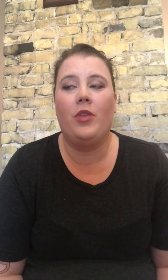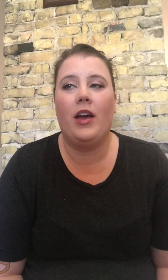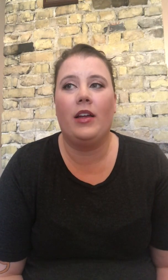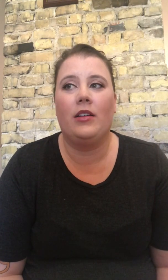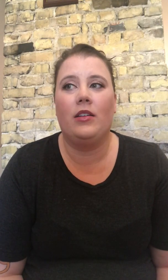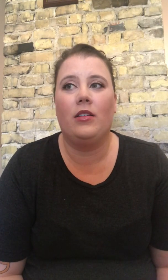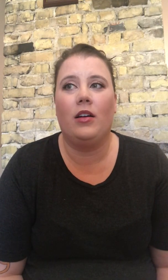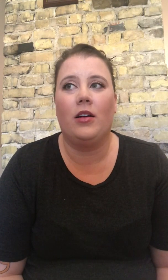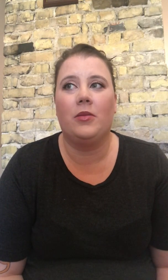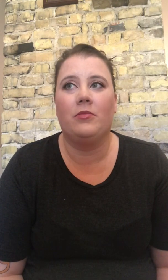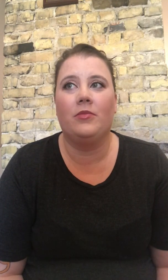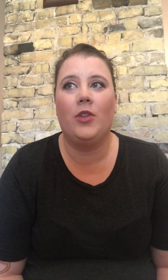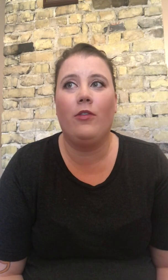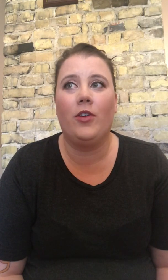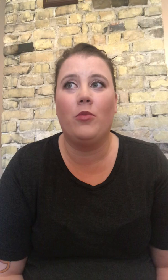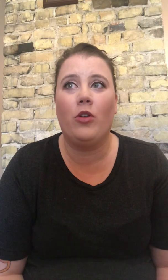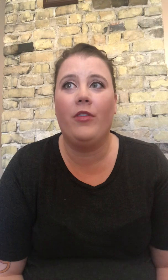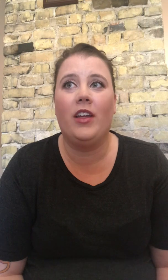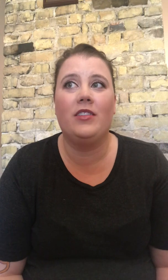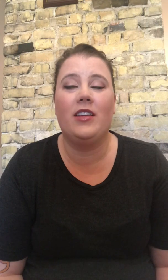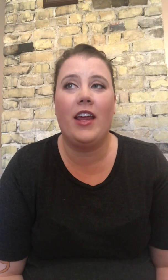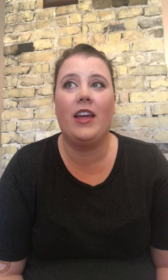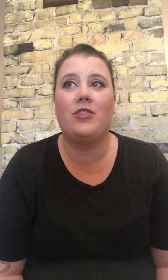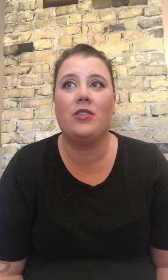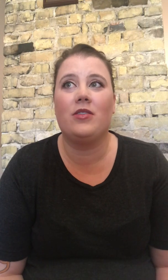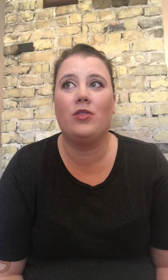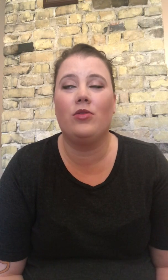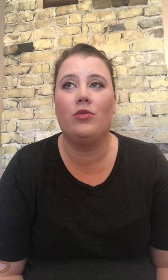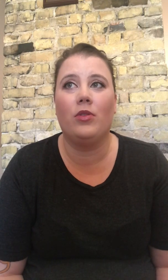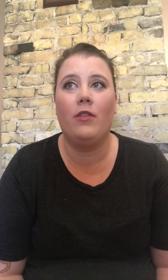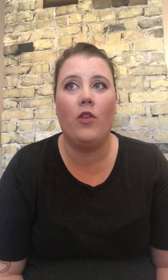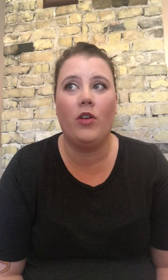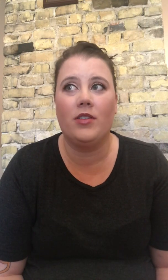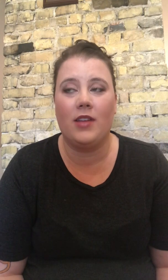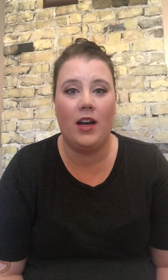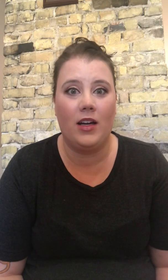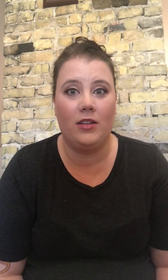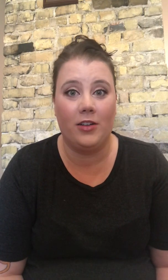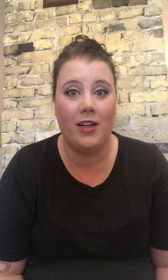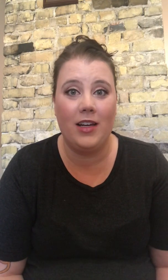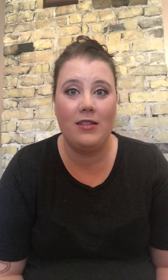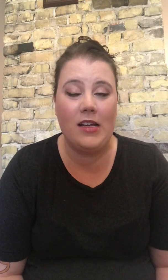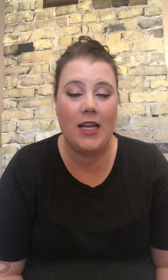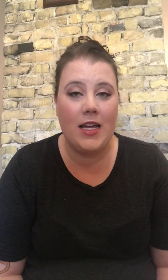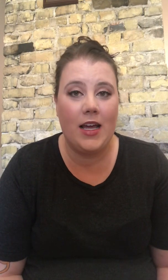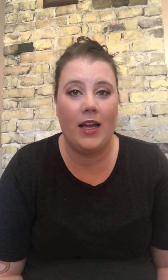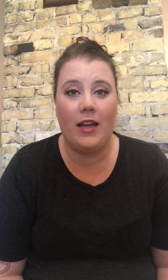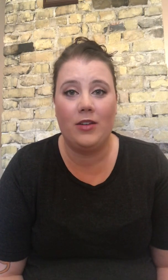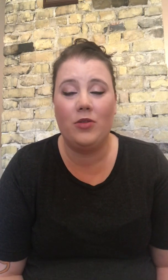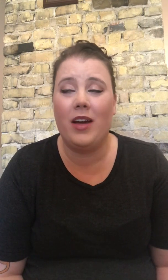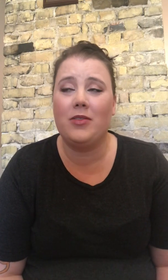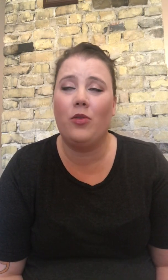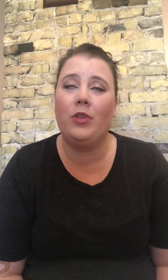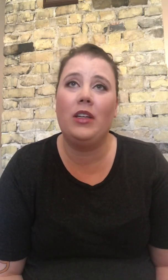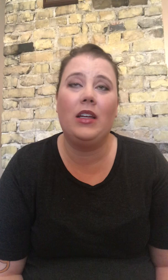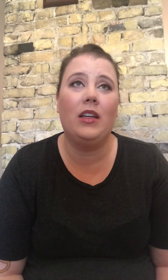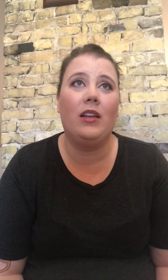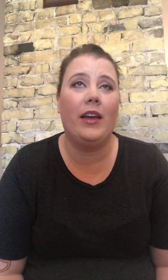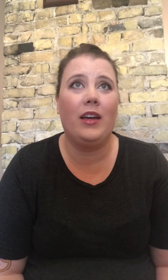that you feel motivated today just to really focus on learning, and you guys only need like